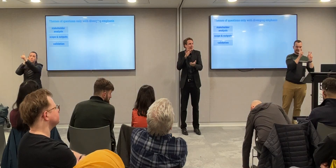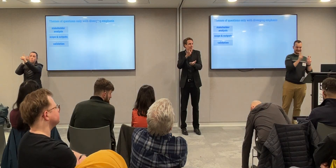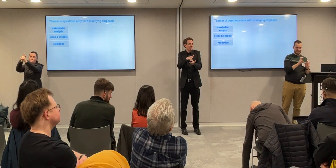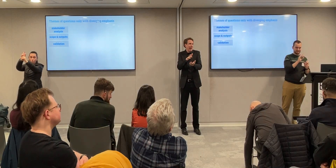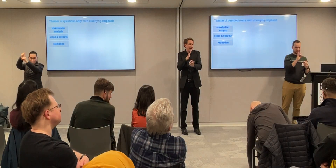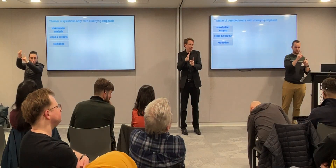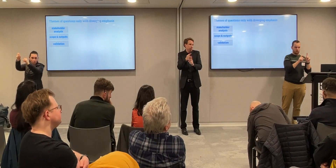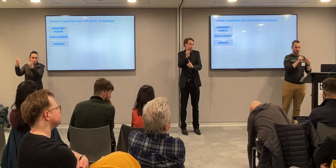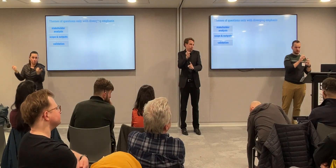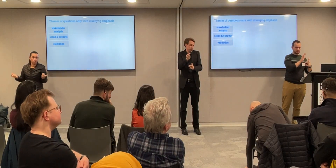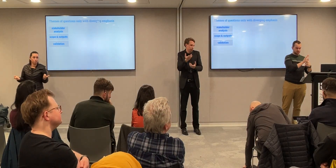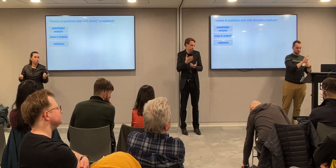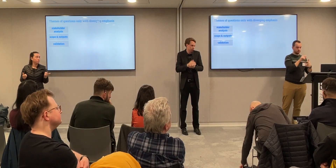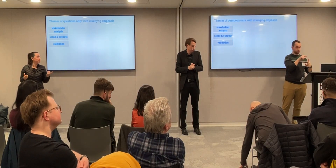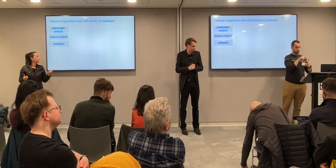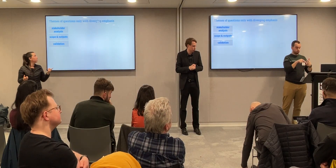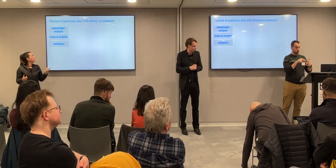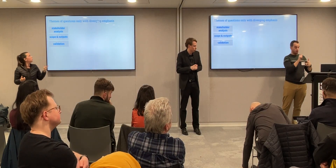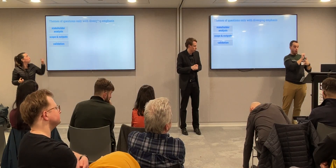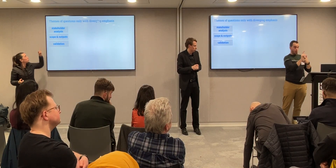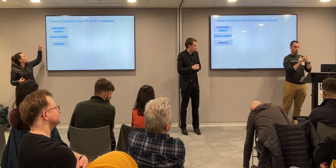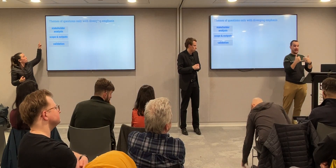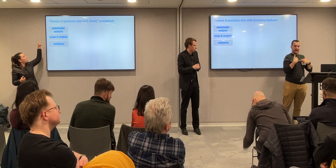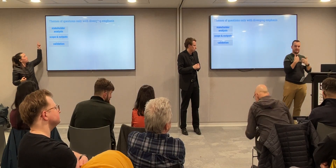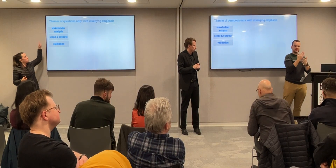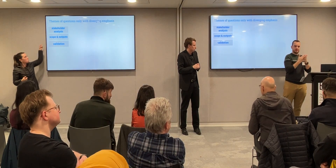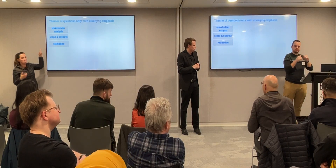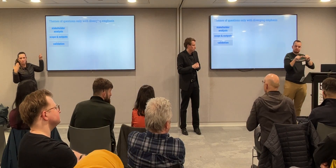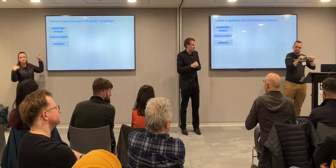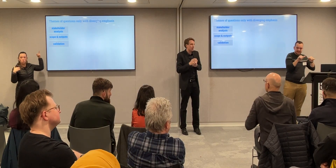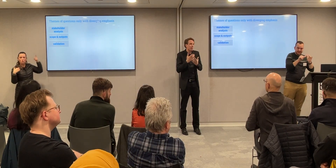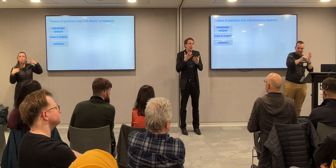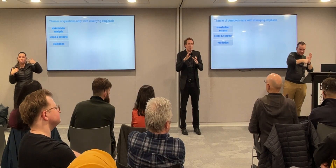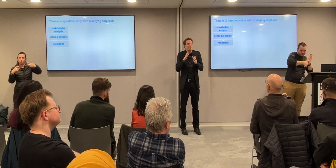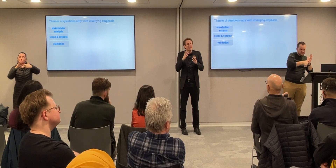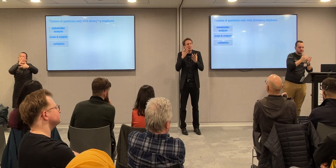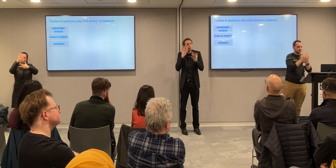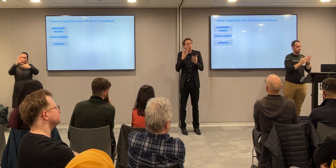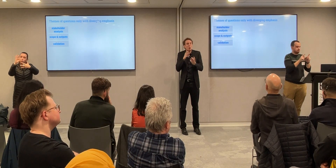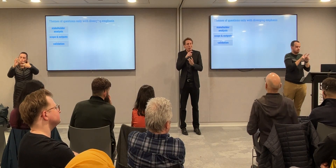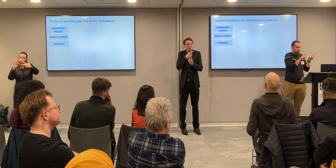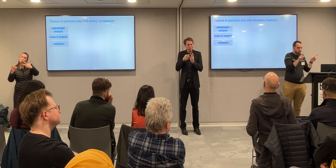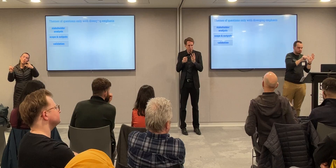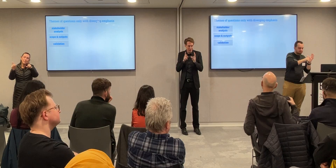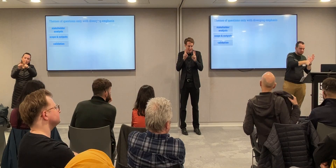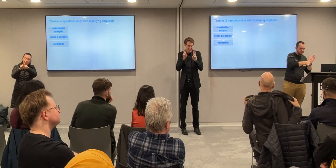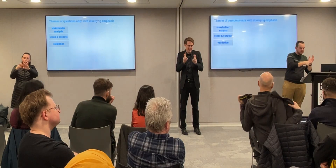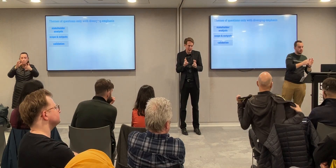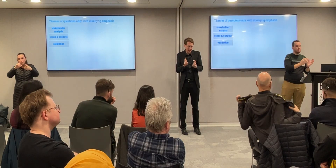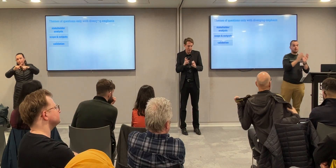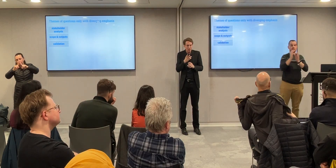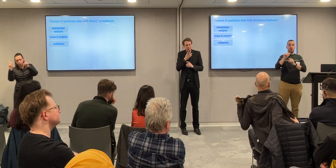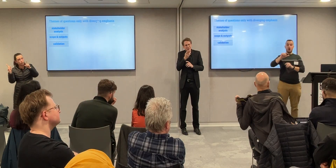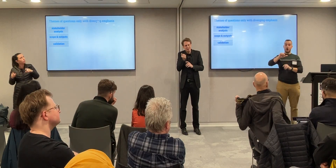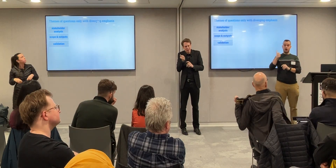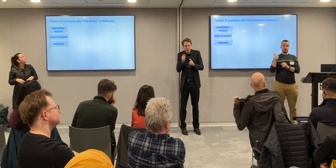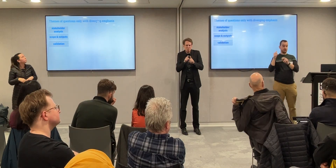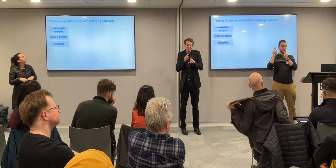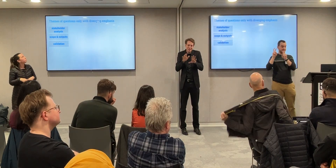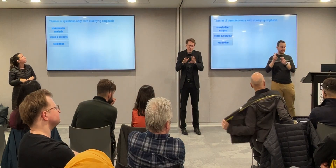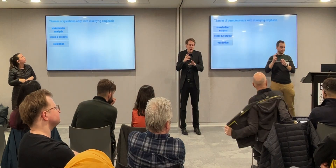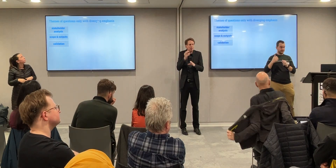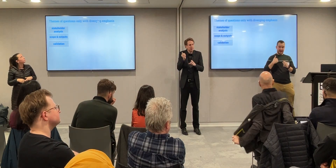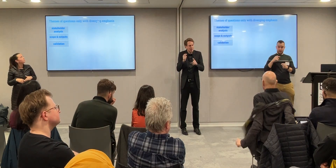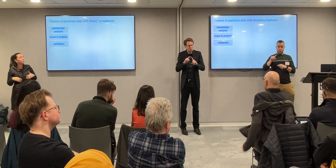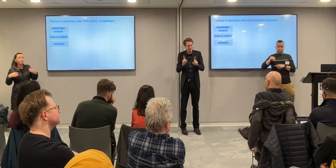So I showed you 3 themes of questions that had some similarities as well as some divergences.